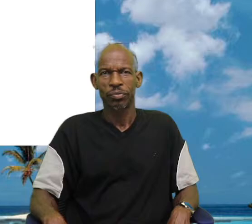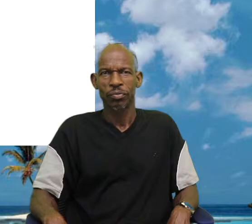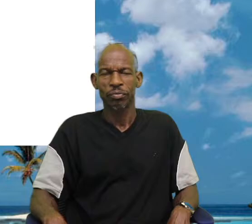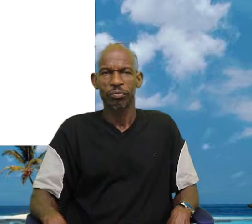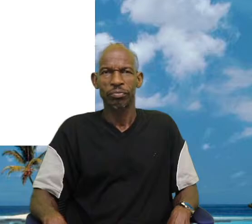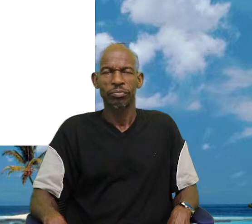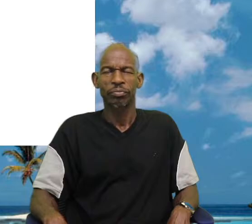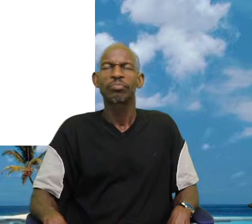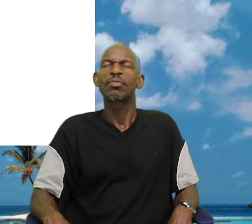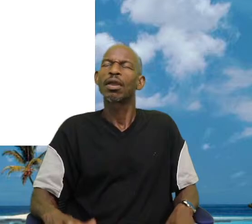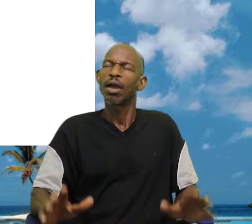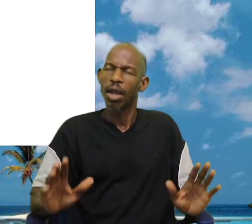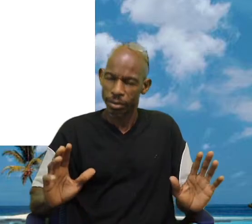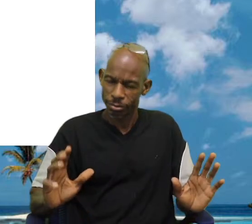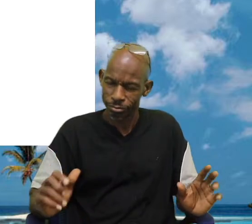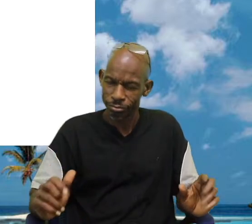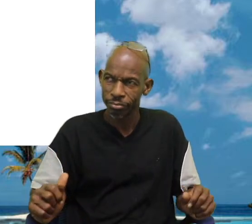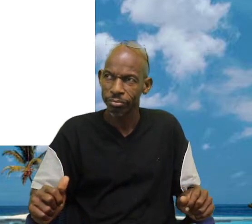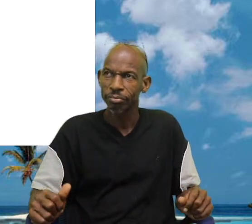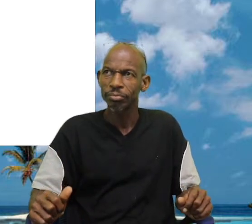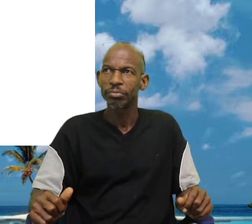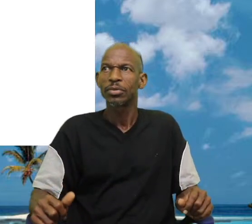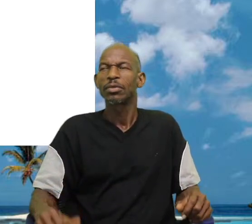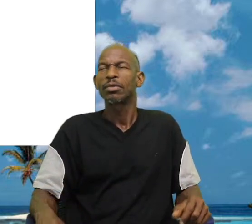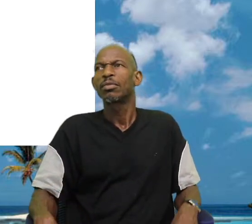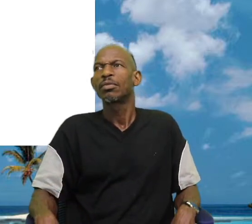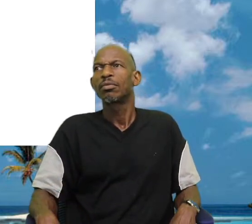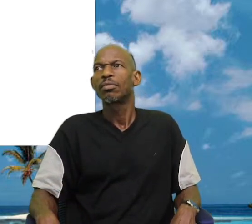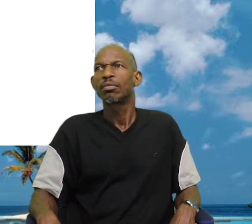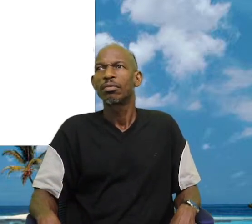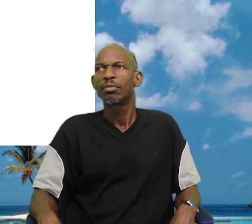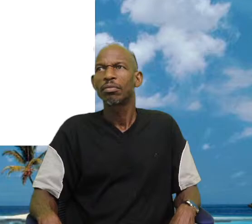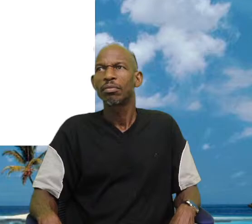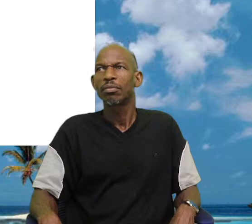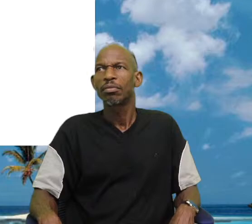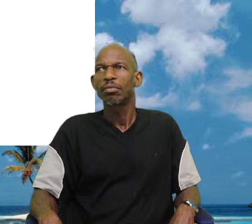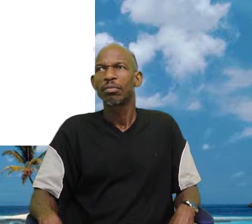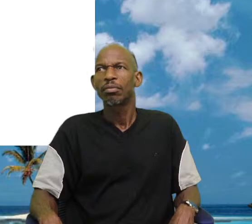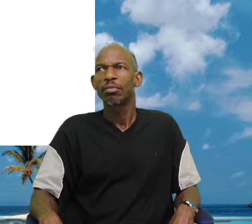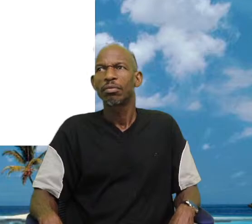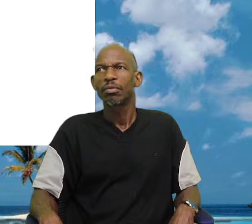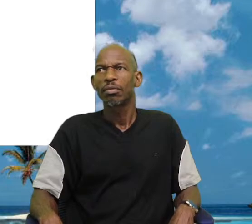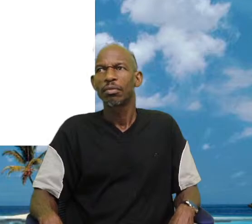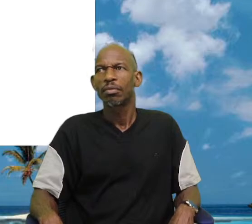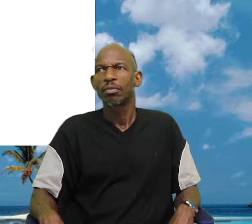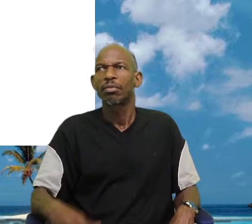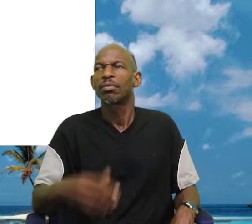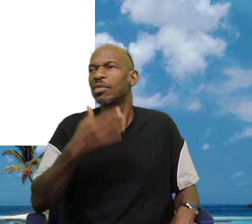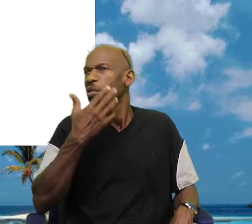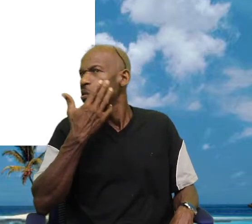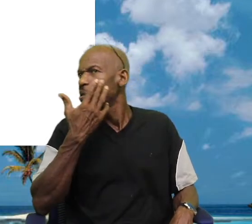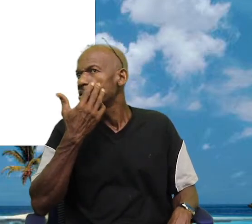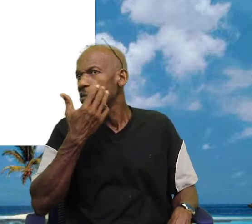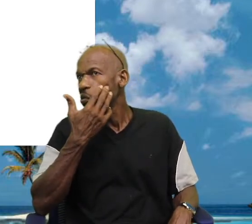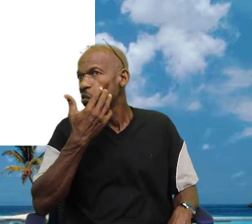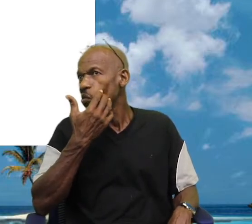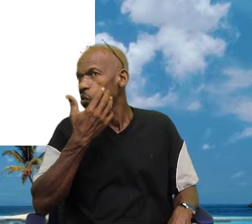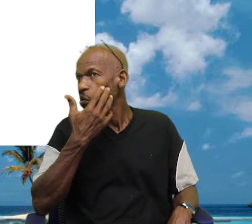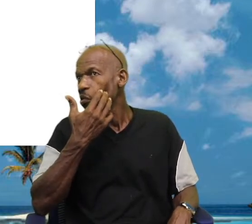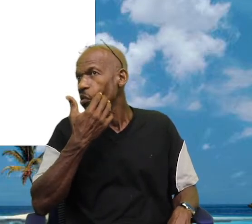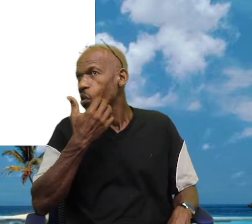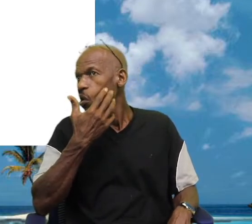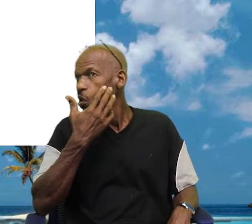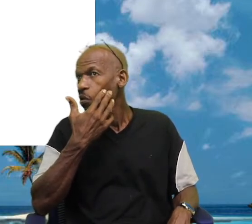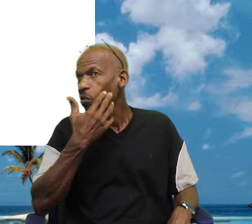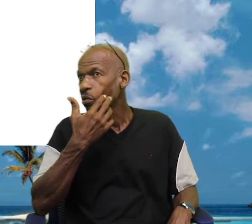Okay, so in terms of the why I say the church shoe. So we have this. Thank you very much, Sabikri. We have this is